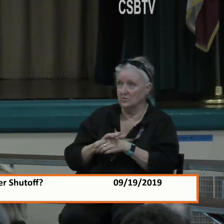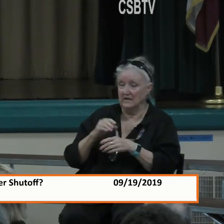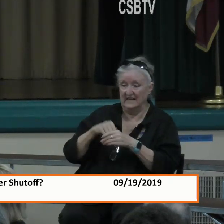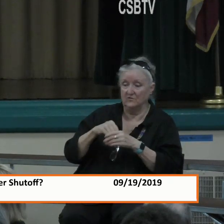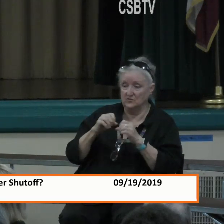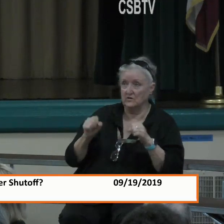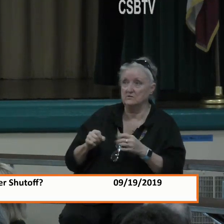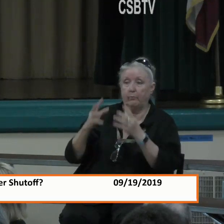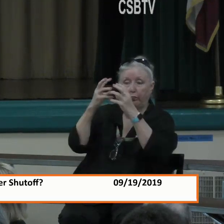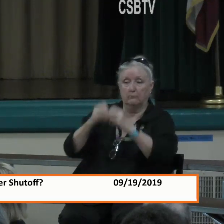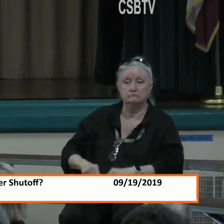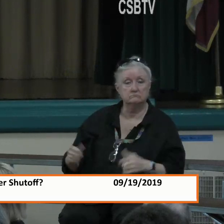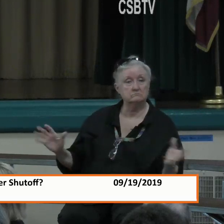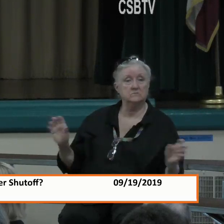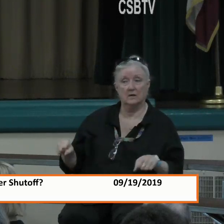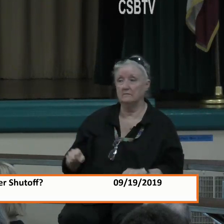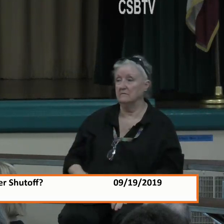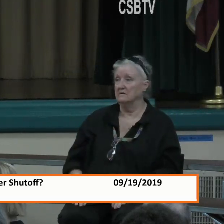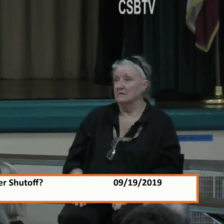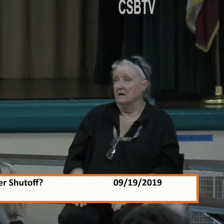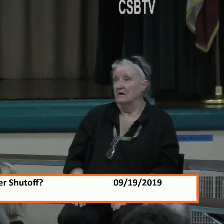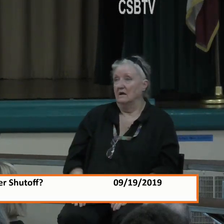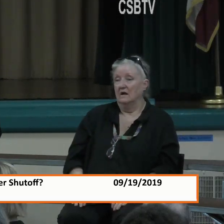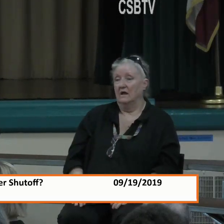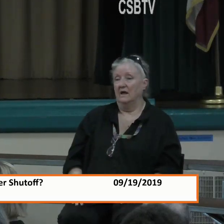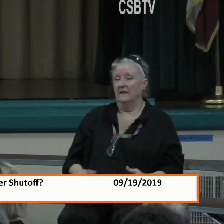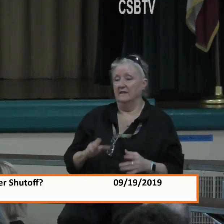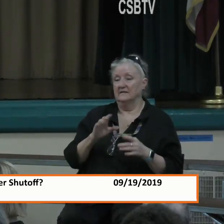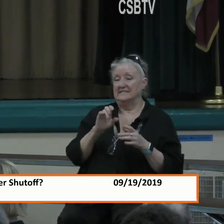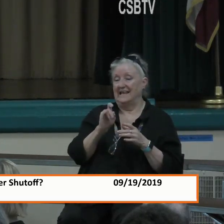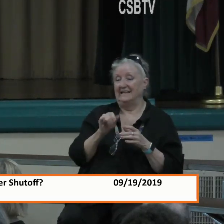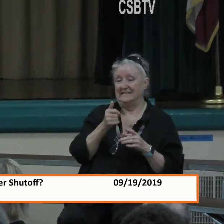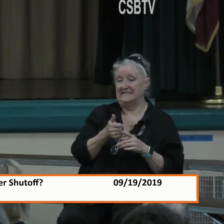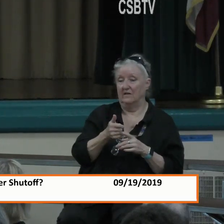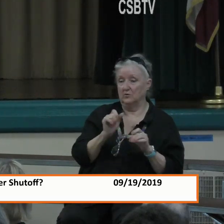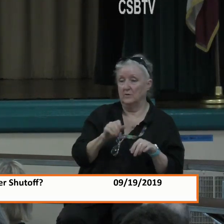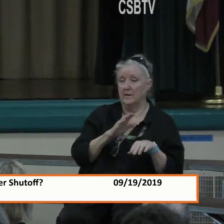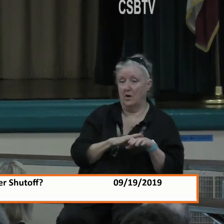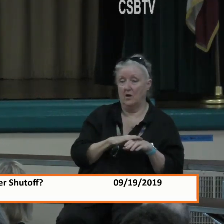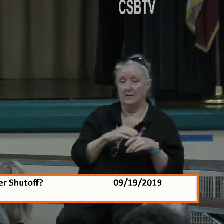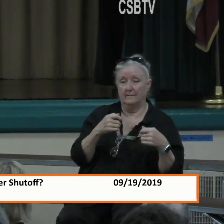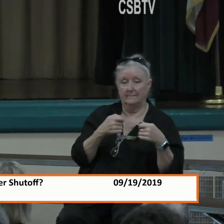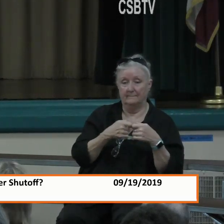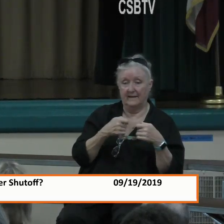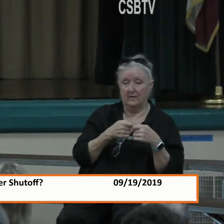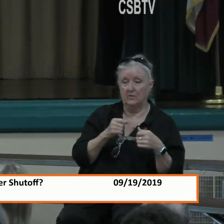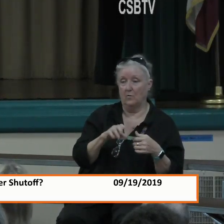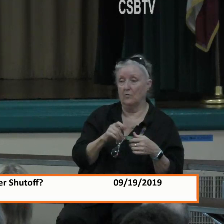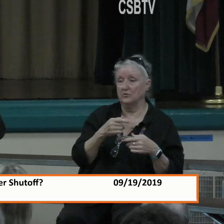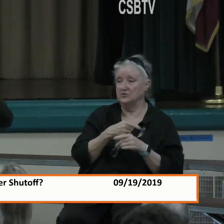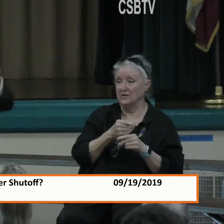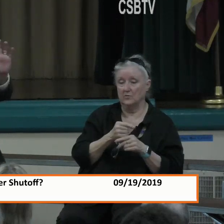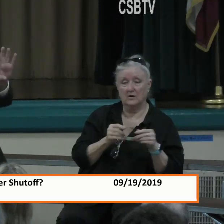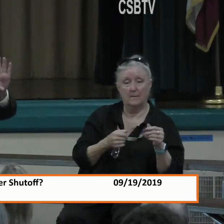could be burnt to the ground. So therefore, the site itself could be on battery and or generator backup, but it has no way of transmitting it